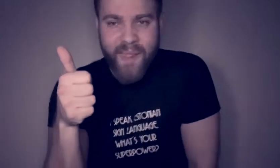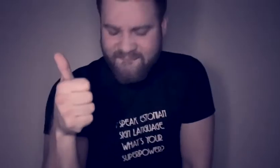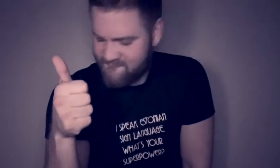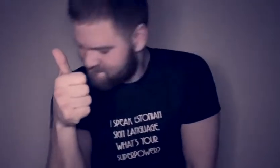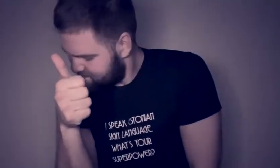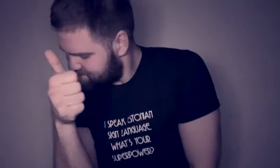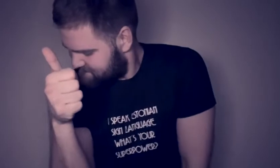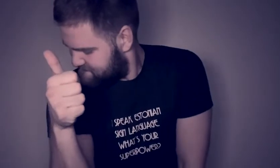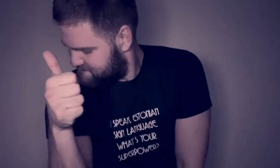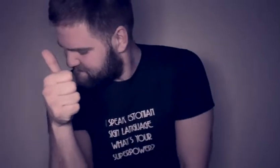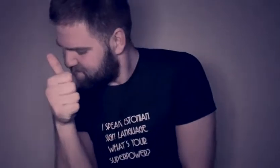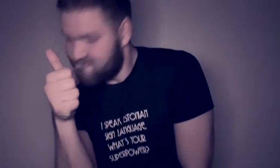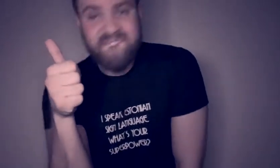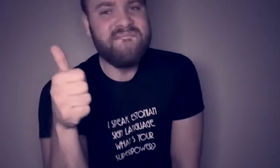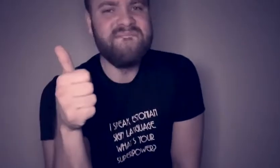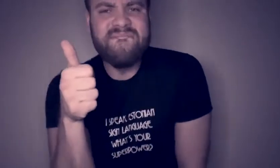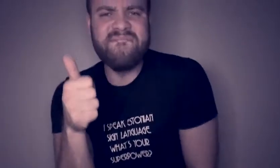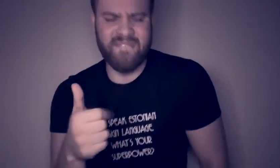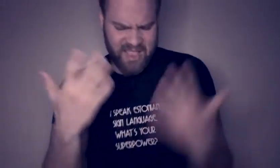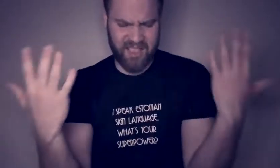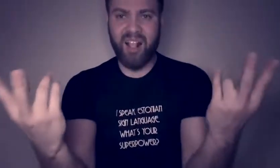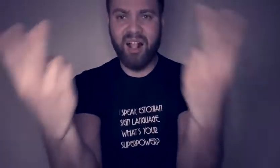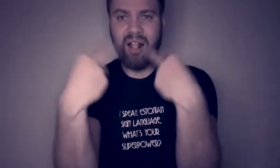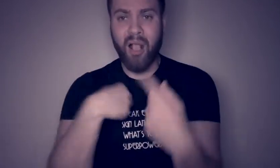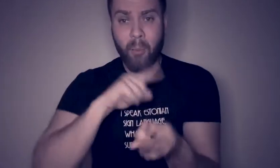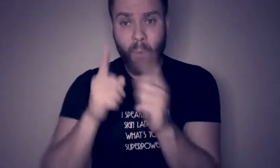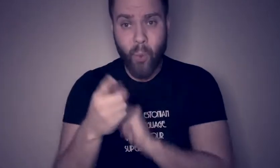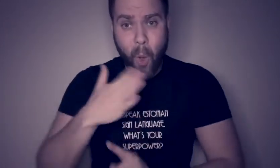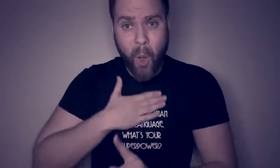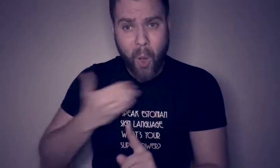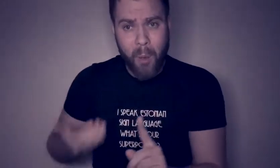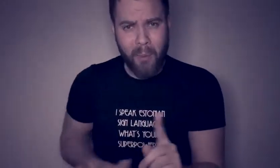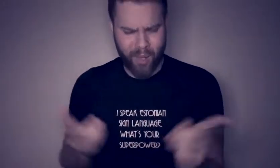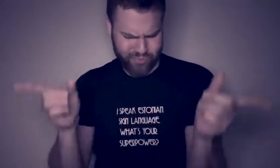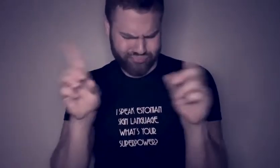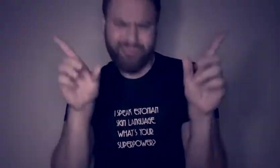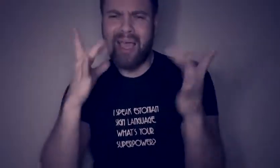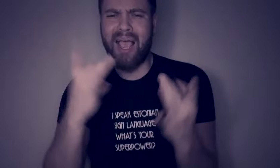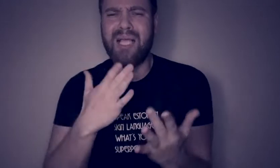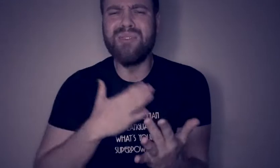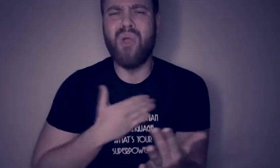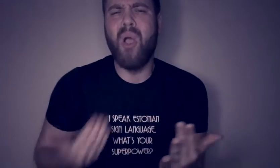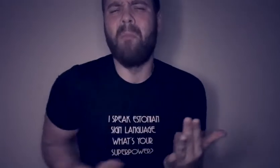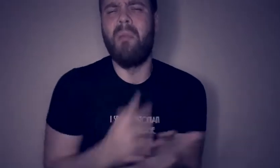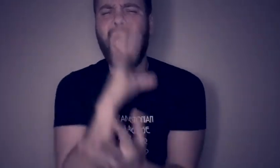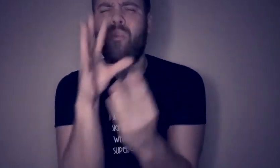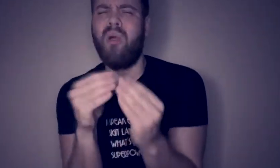fine, fine, fine, ooh. See, I wouldn't change my life, my life's just fine. Feels so good when